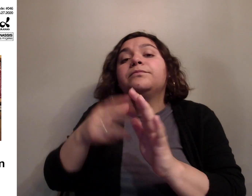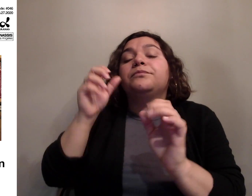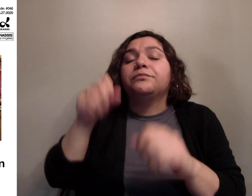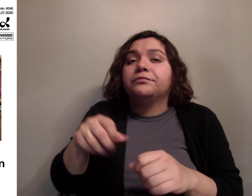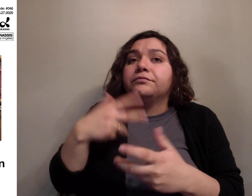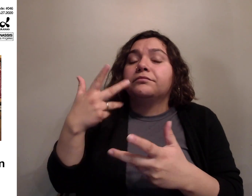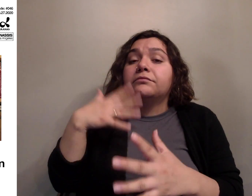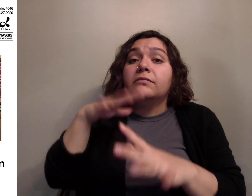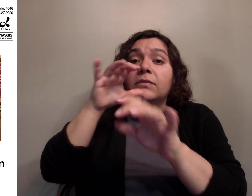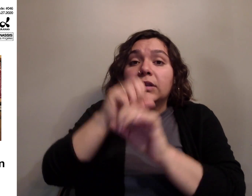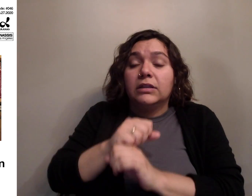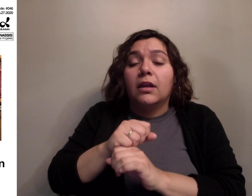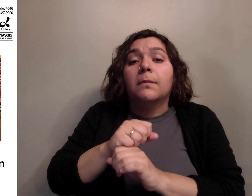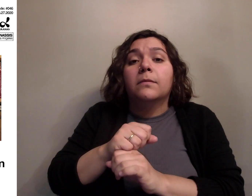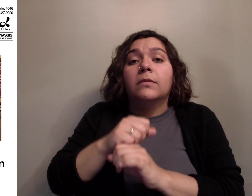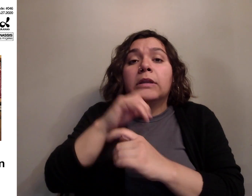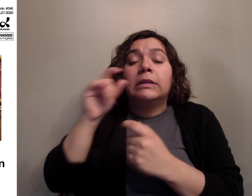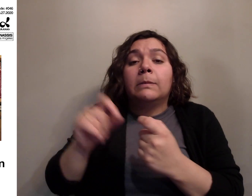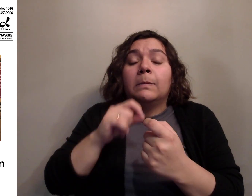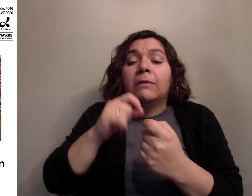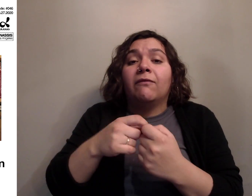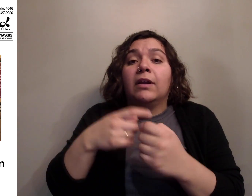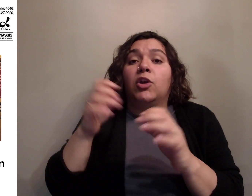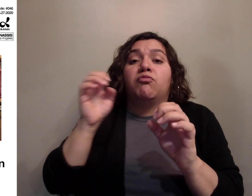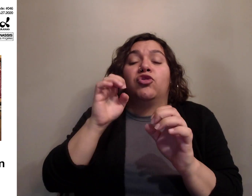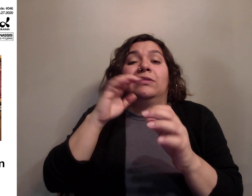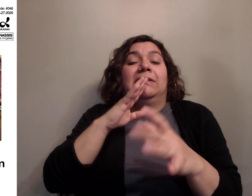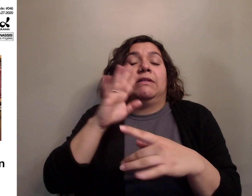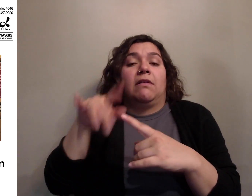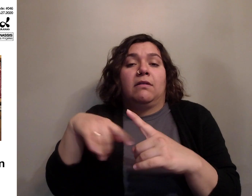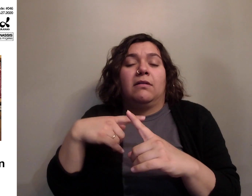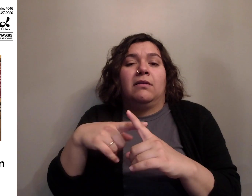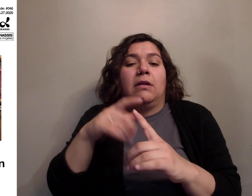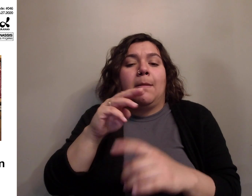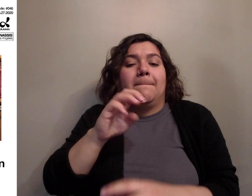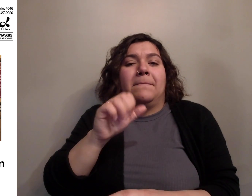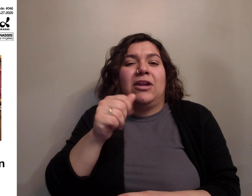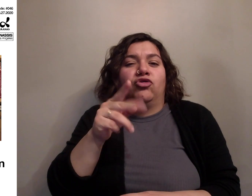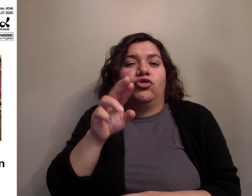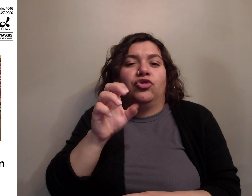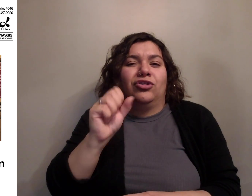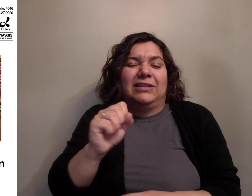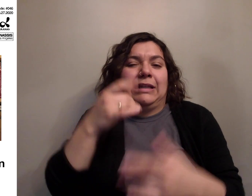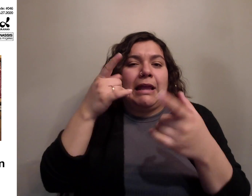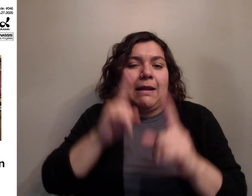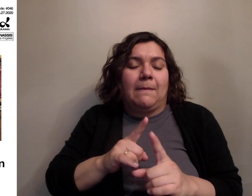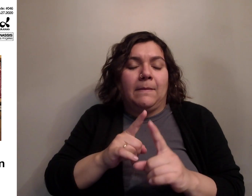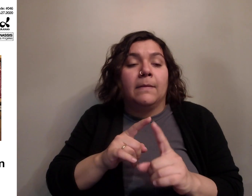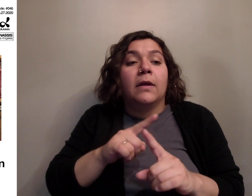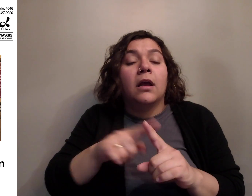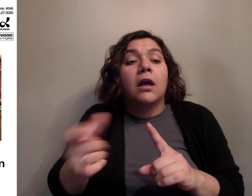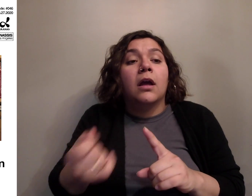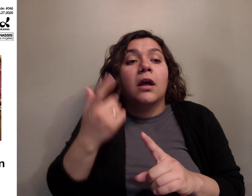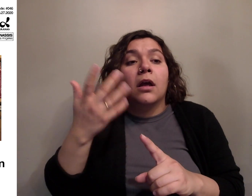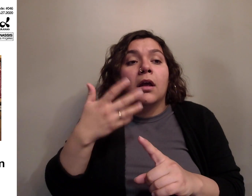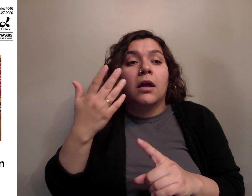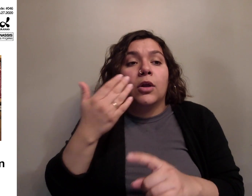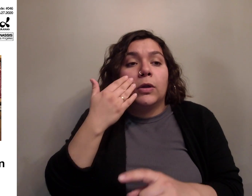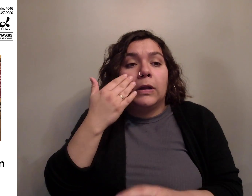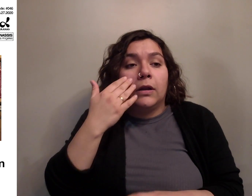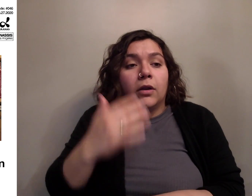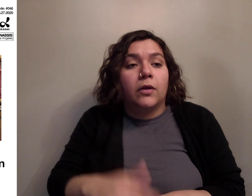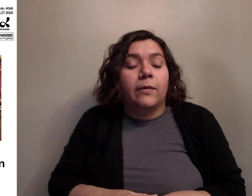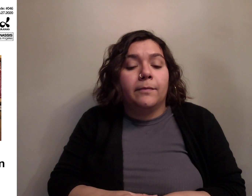normal, right? And that we can adapt certain emergency measures that have fallen into place